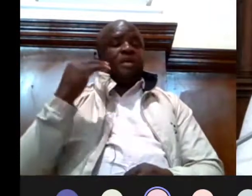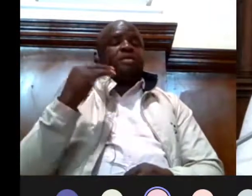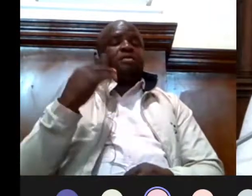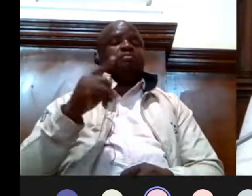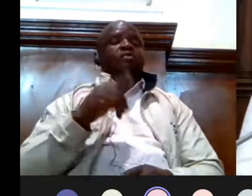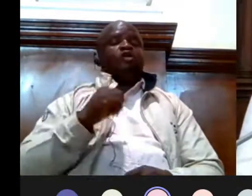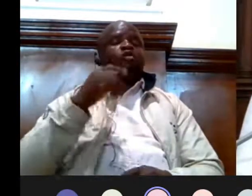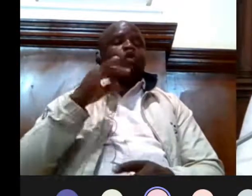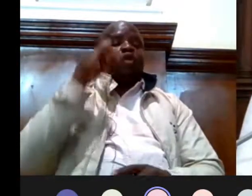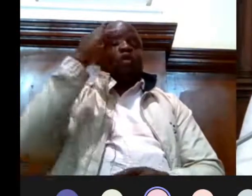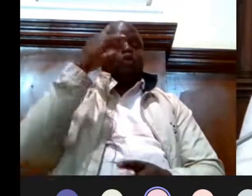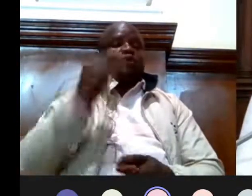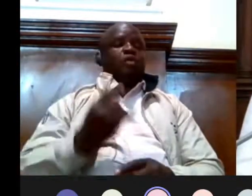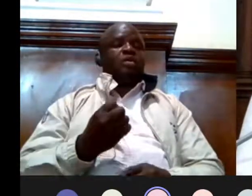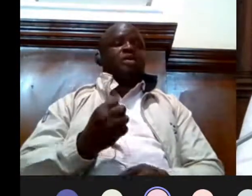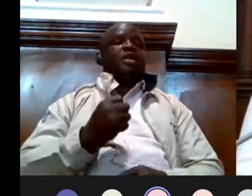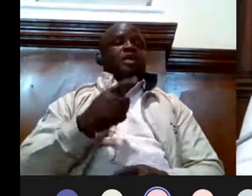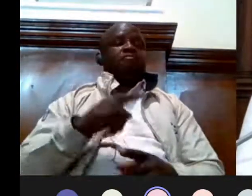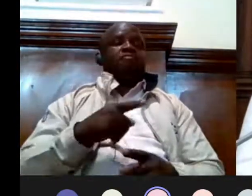short,